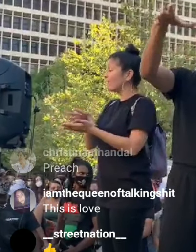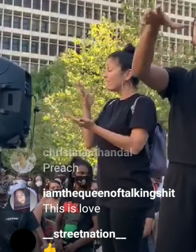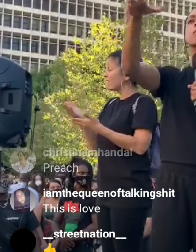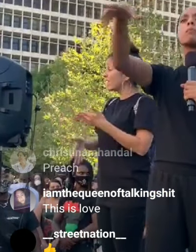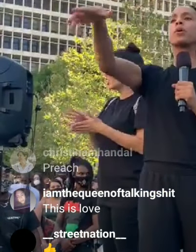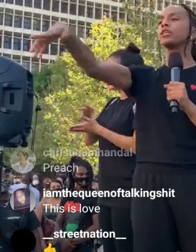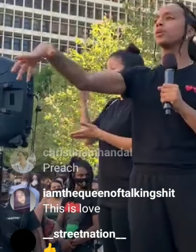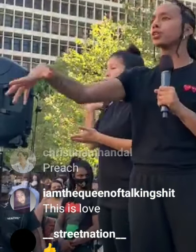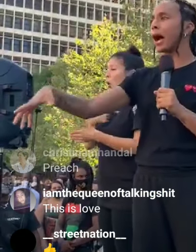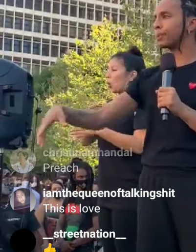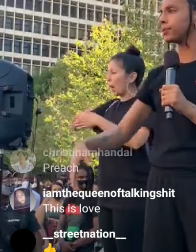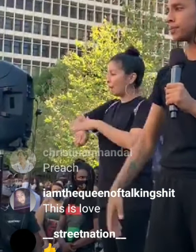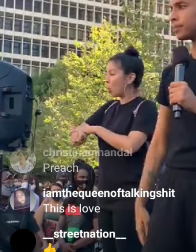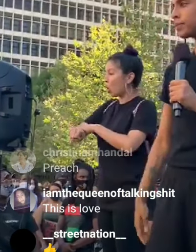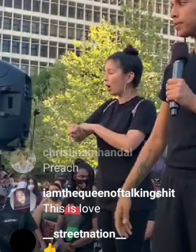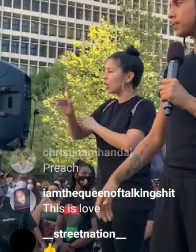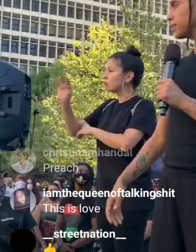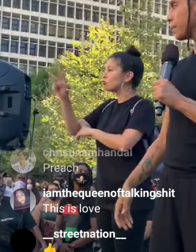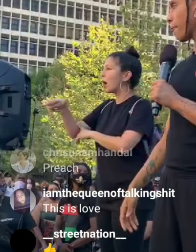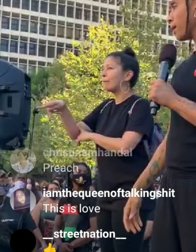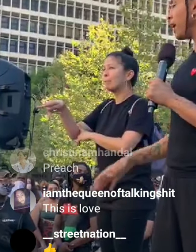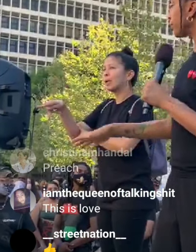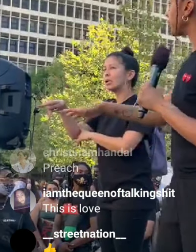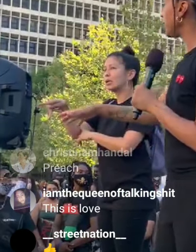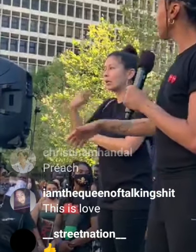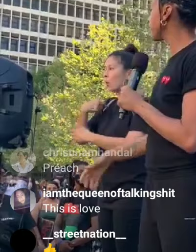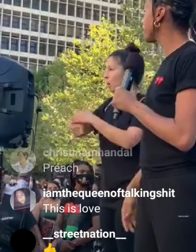On the way to revolution. On the way to